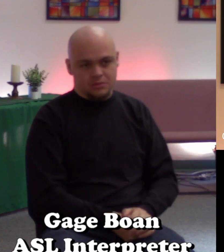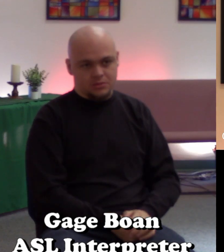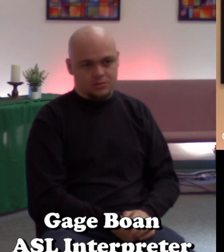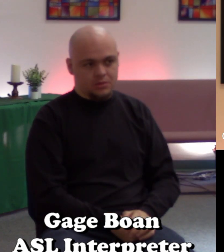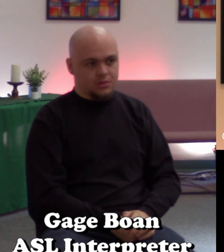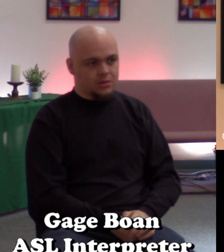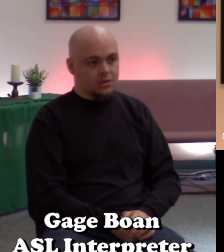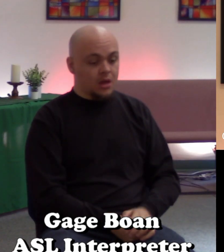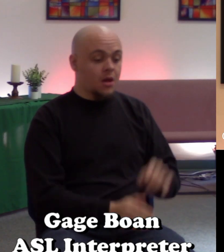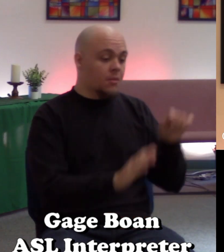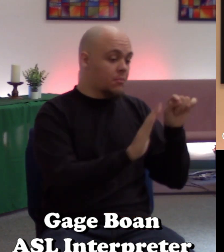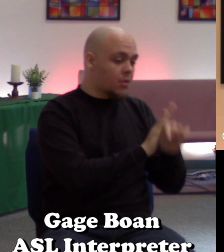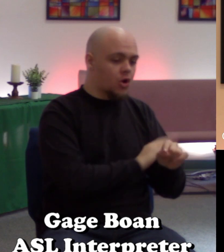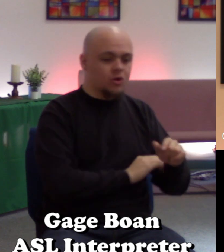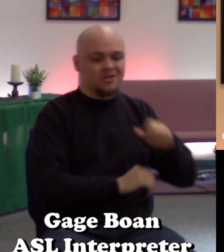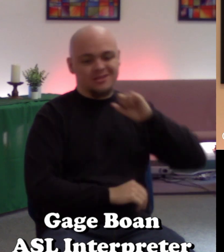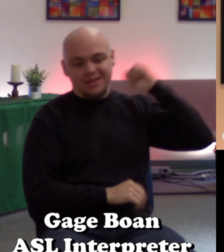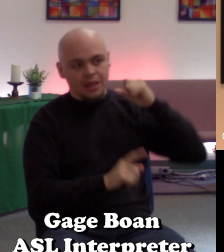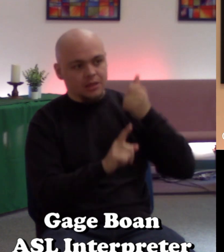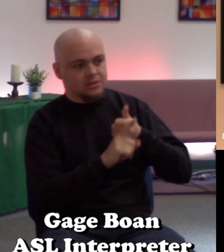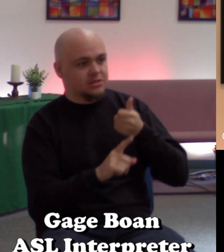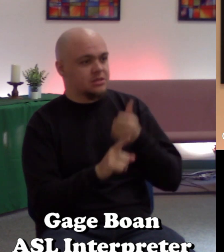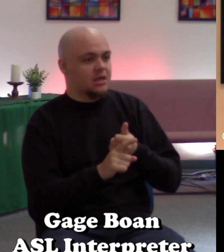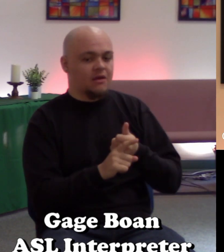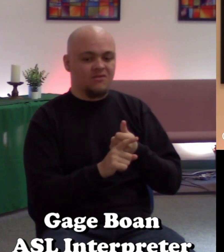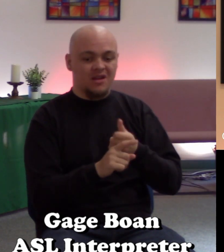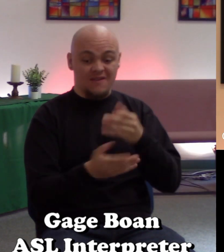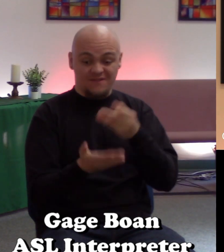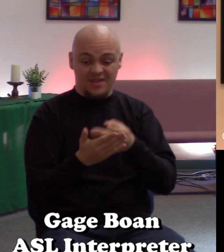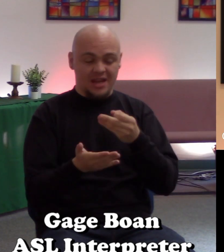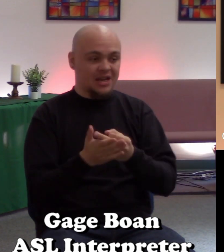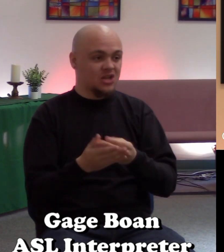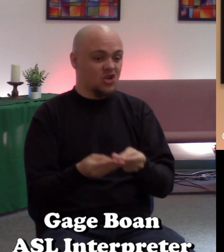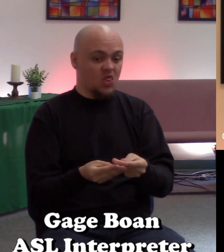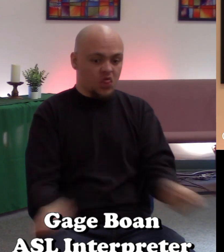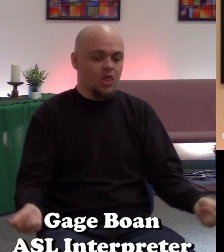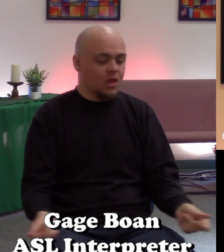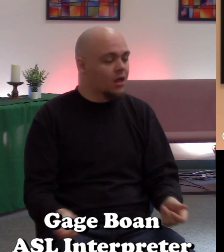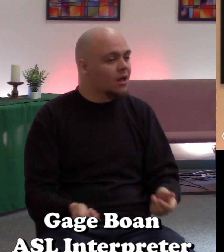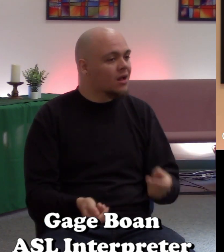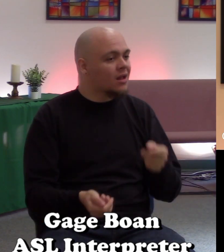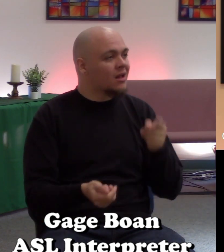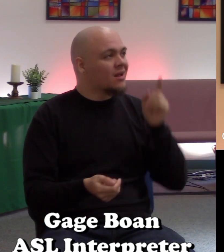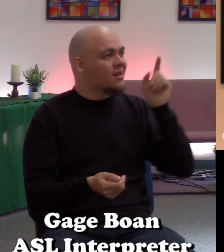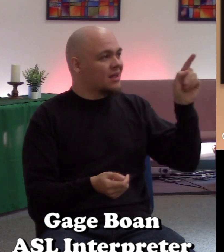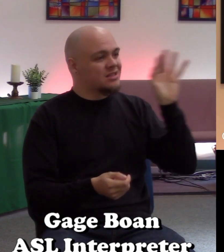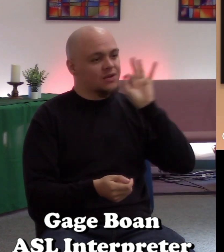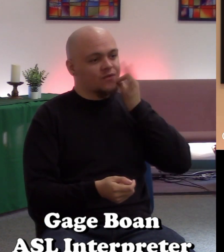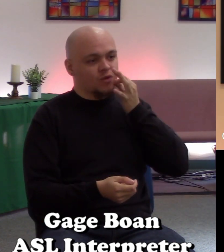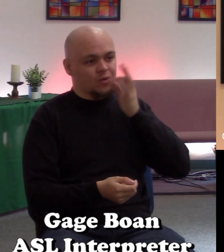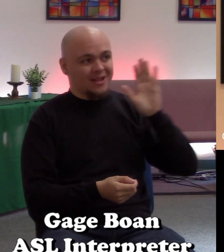Murders, suicides, financial ruin. This is the fruit that is produced from this nonsense.